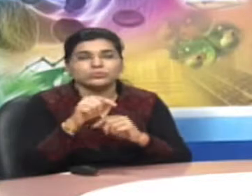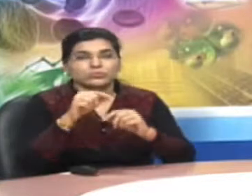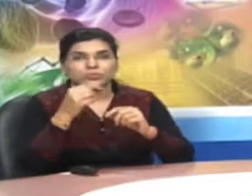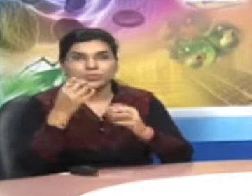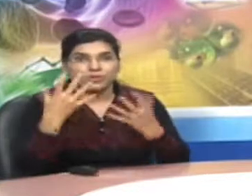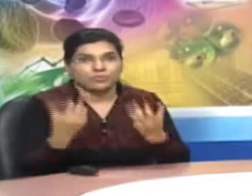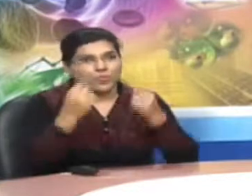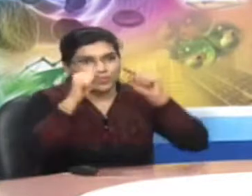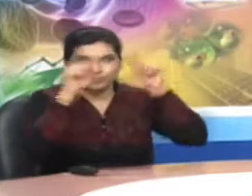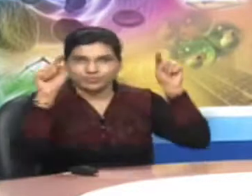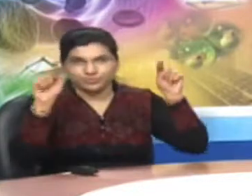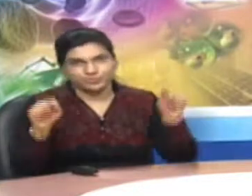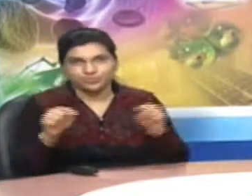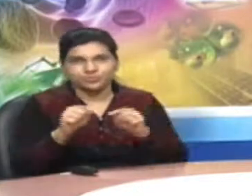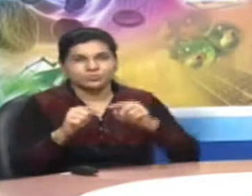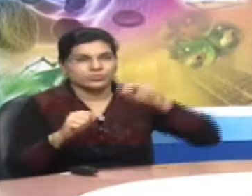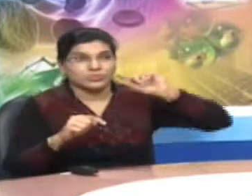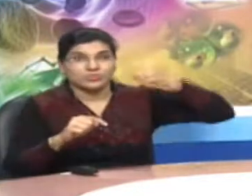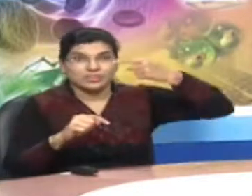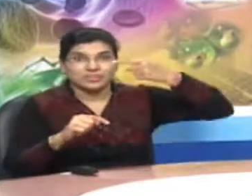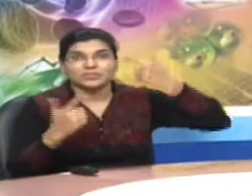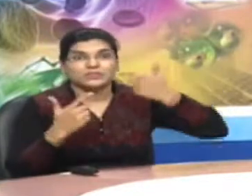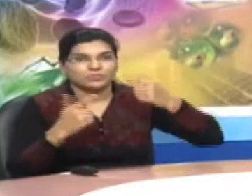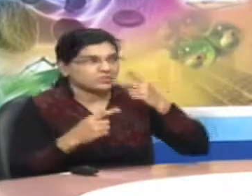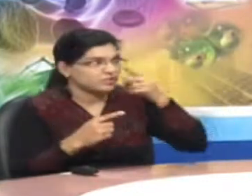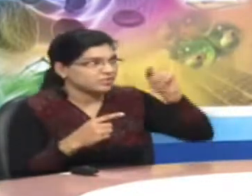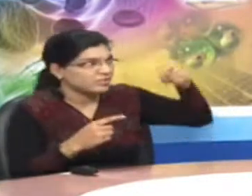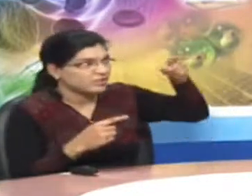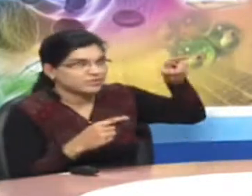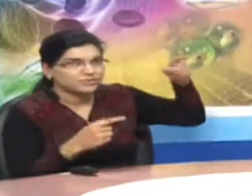can write the word you want to replace it with.